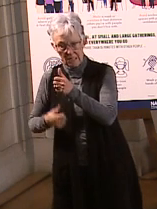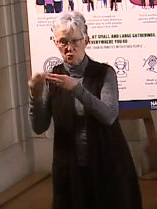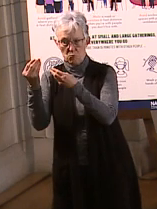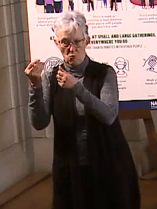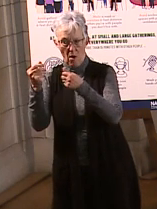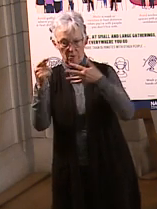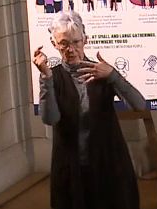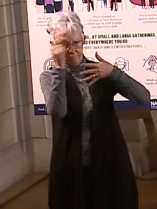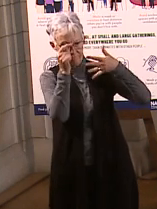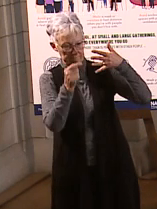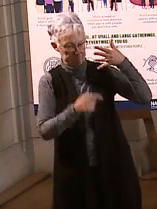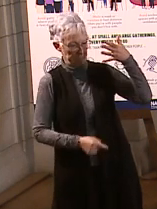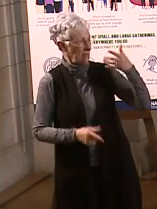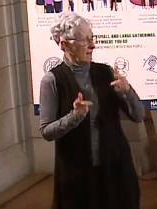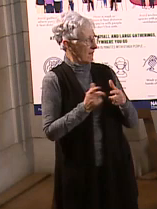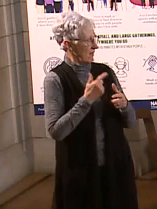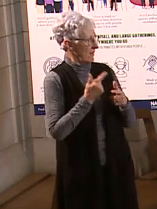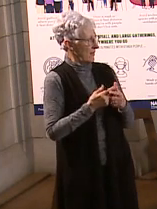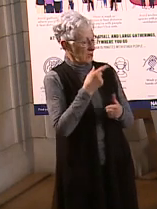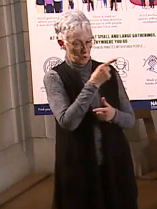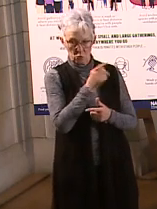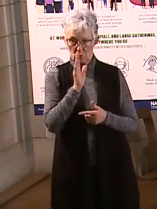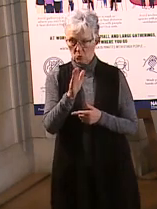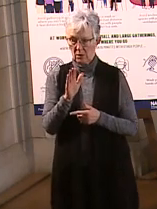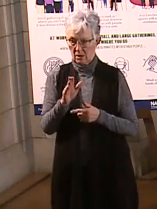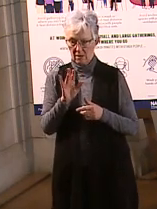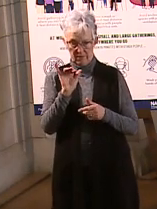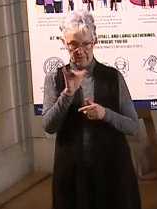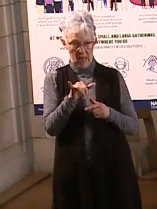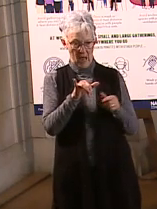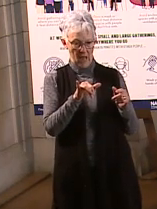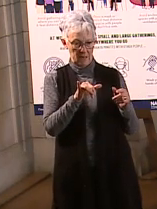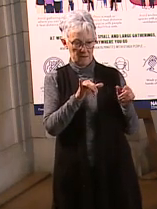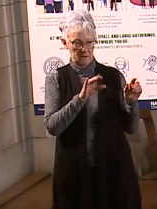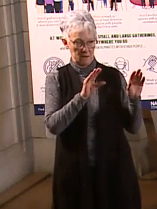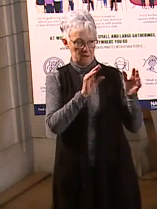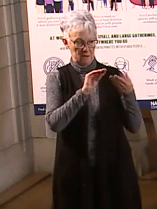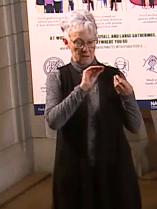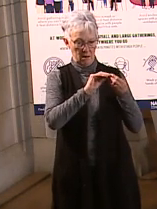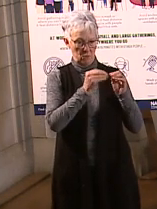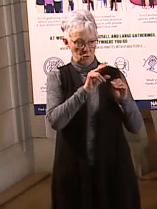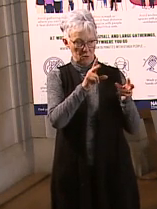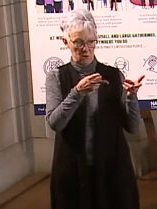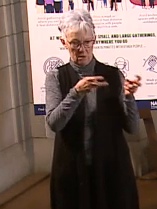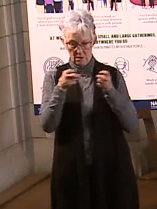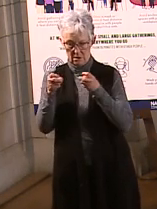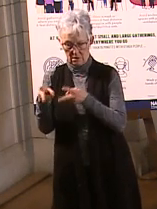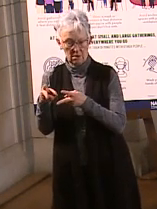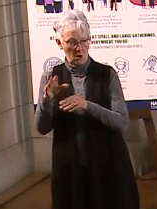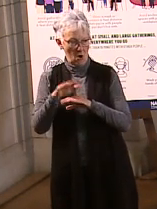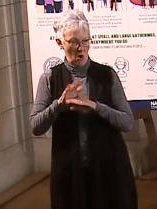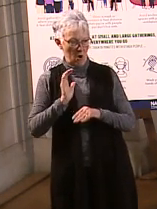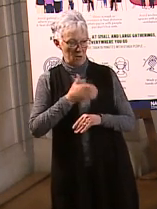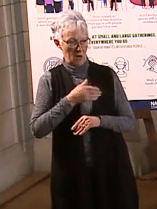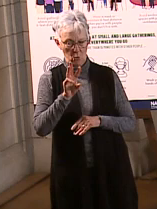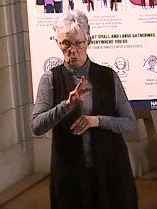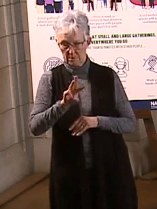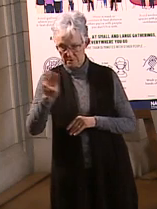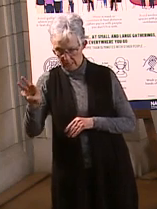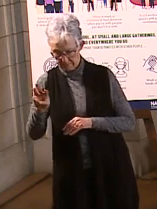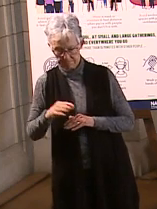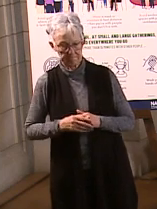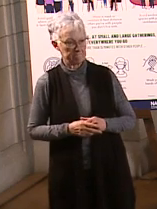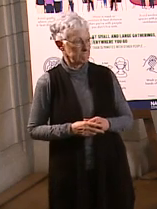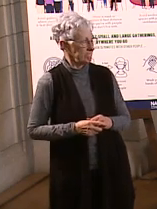Form PTC, which is also on our website. And Ryan has it there for us. So we are going